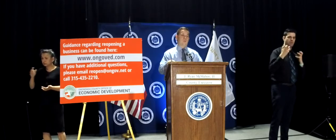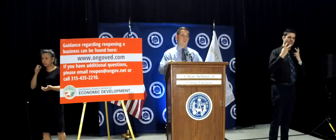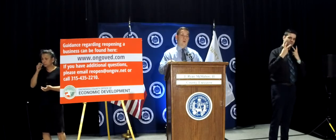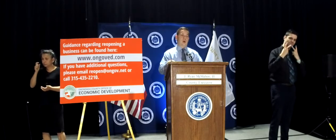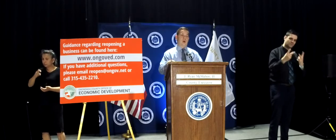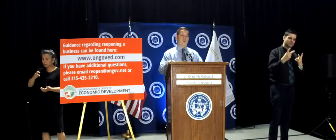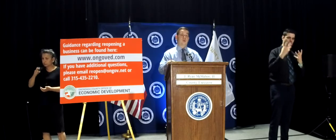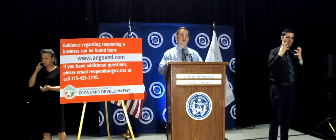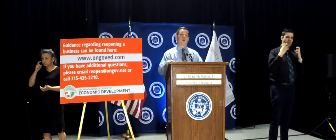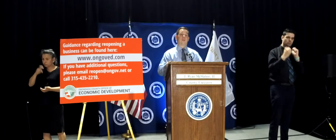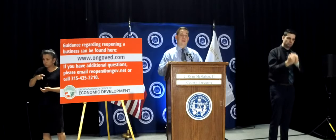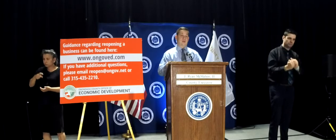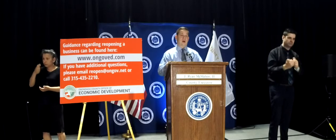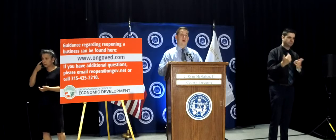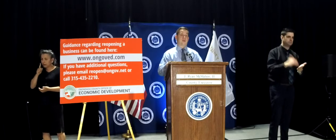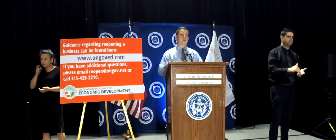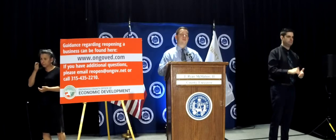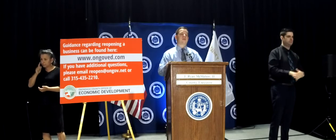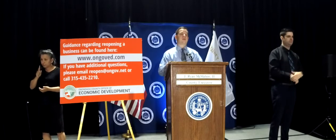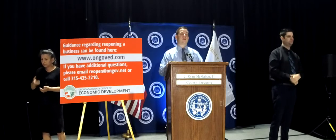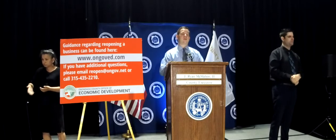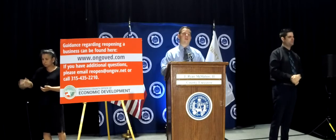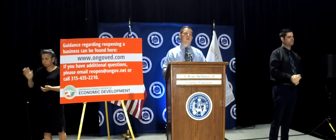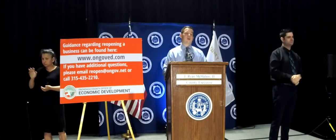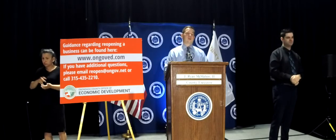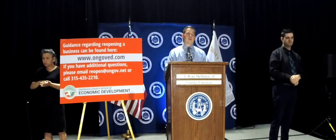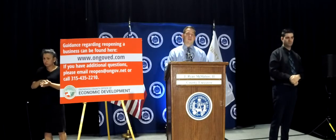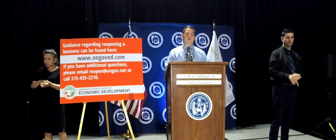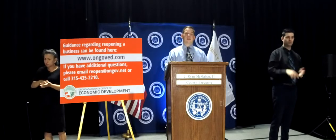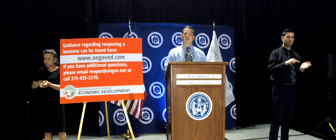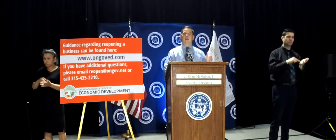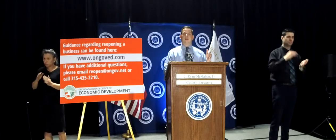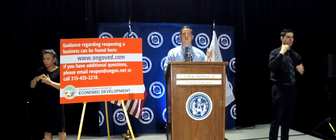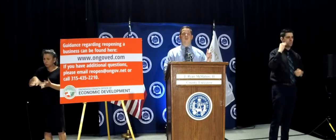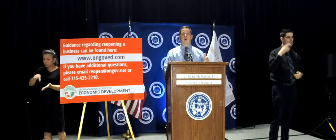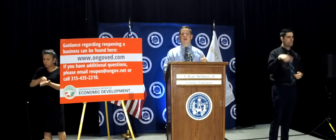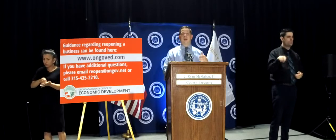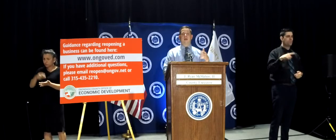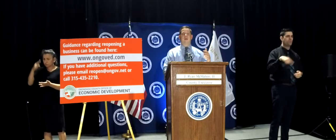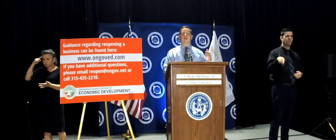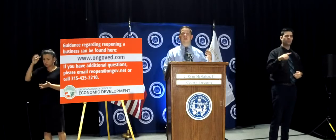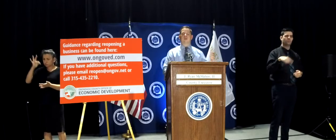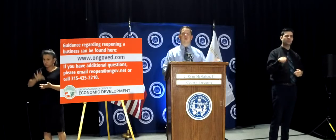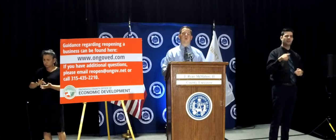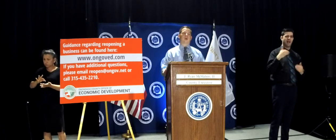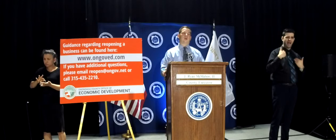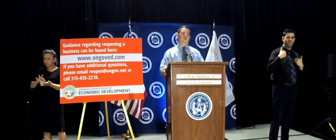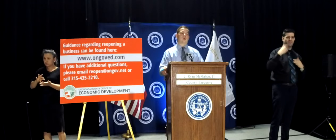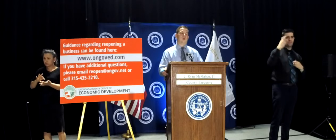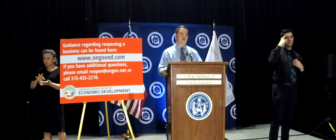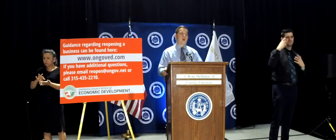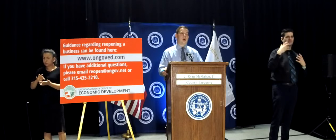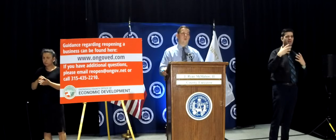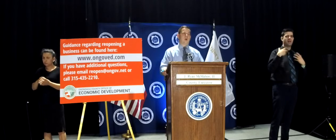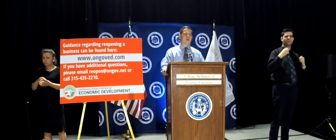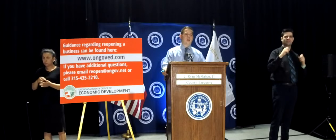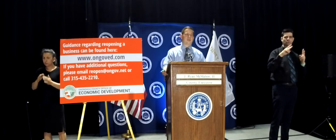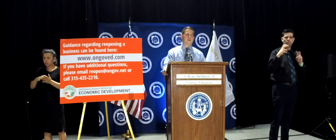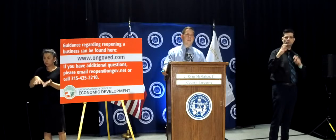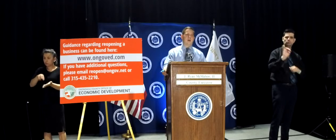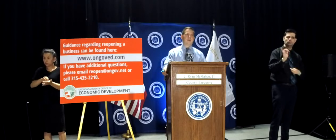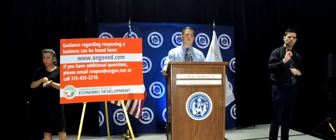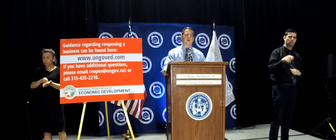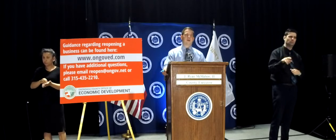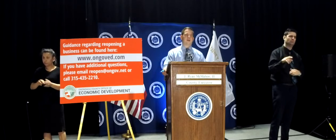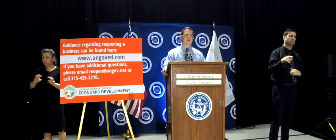them, with their own mental health in these facilities. So seeing a loved one is so critical. So we're